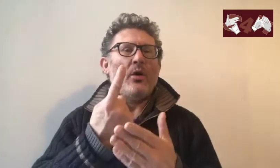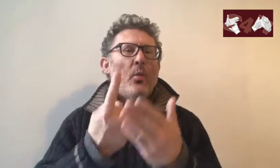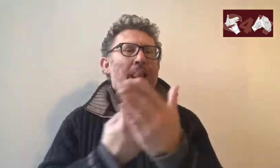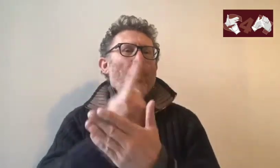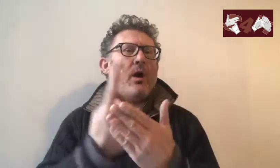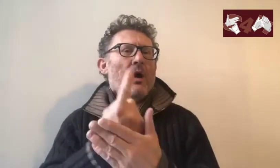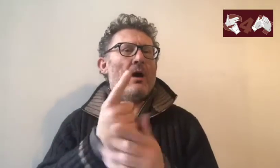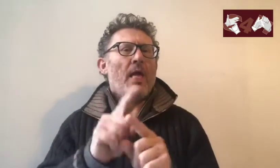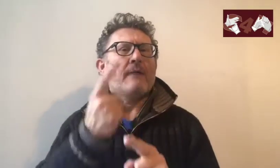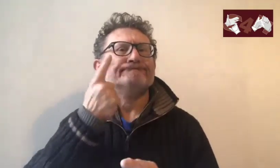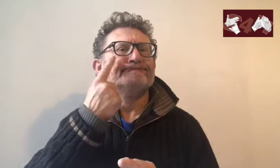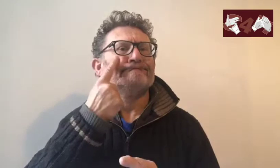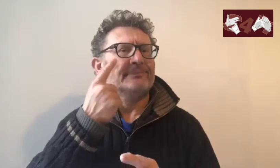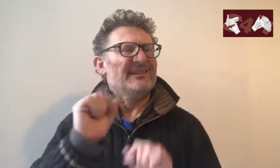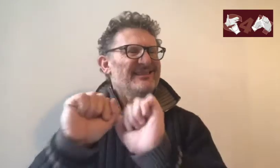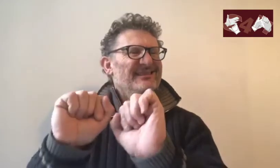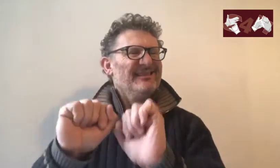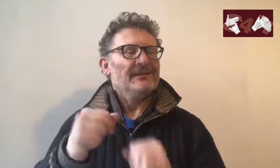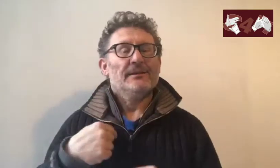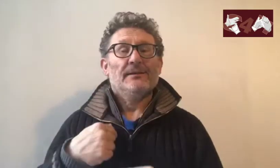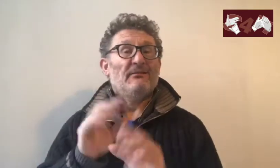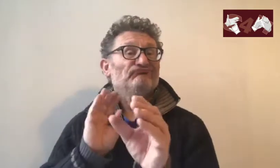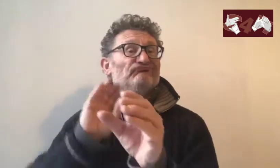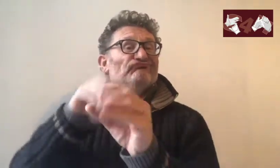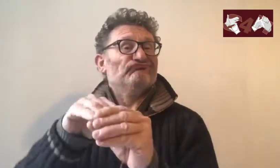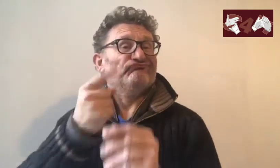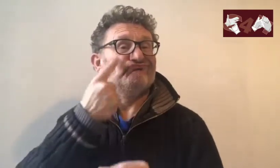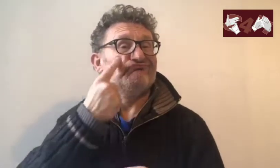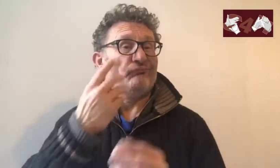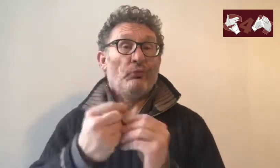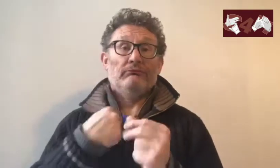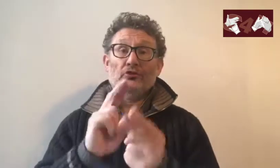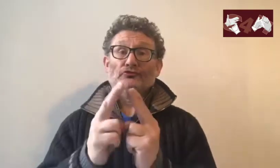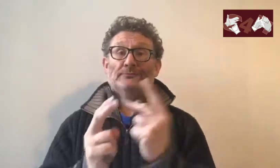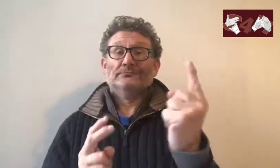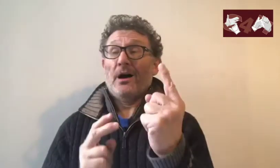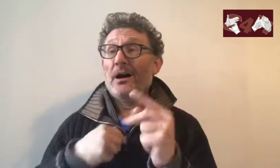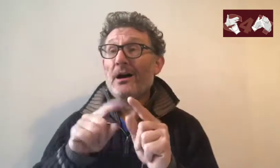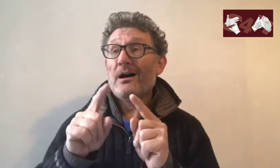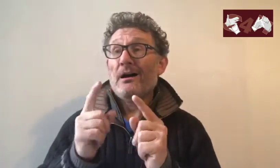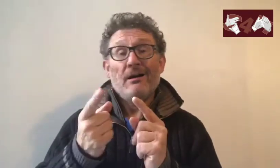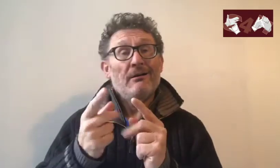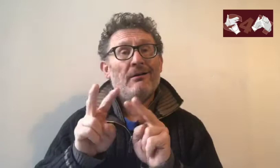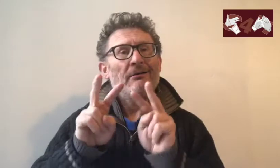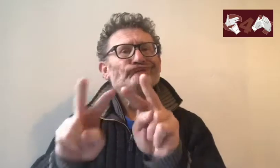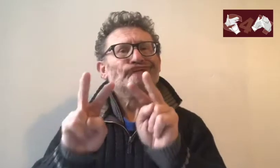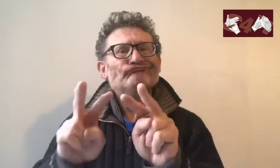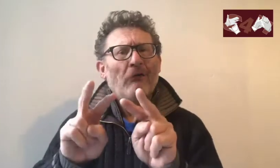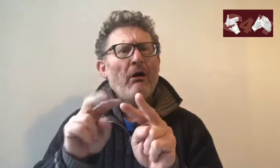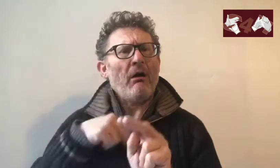and how to release yourself from that, the work-life balance. And so I just thought I'll just see what that's going to be like. So I had an interpreter connected